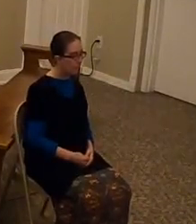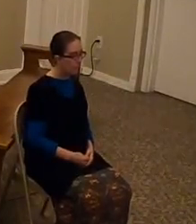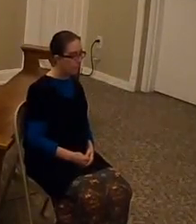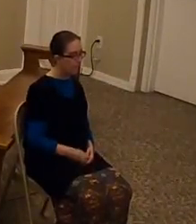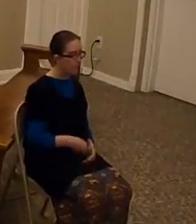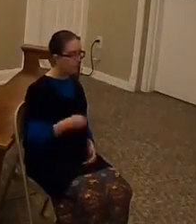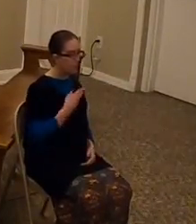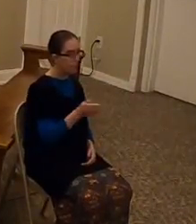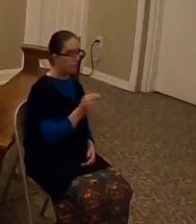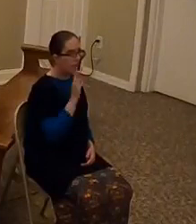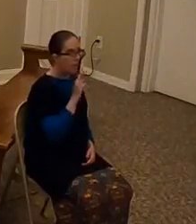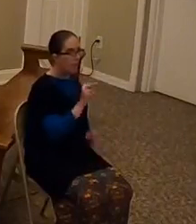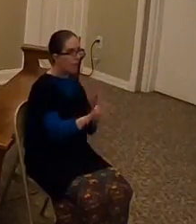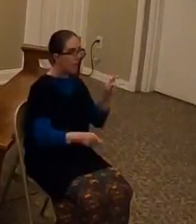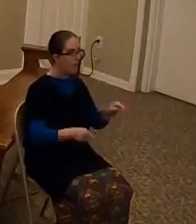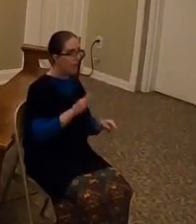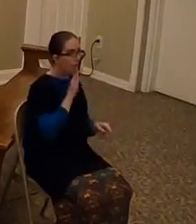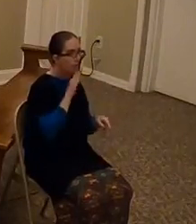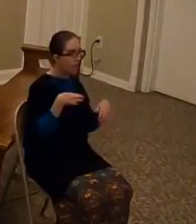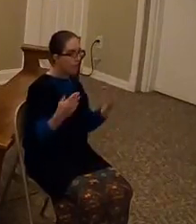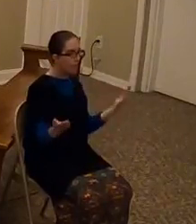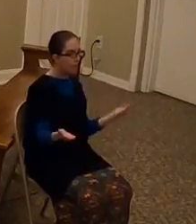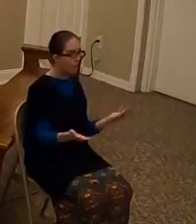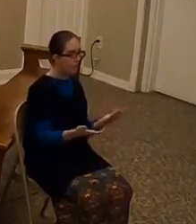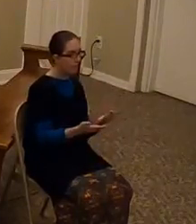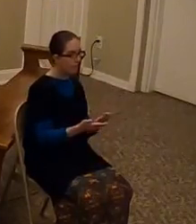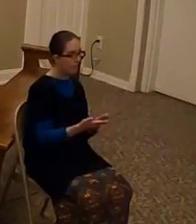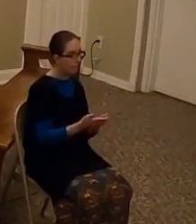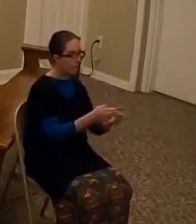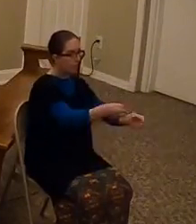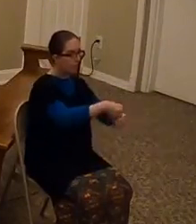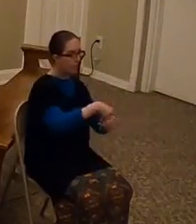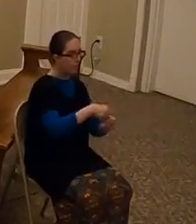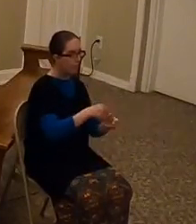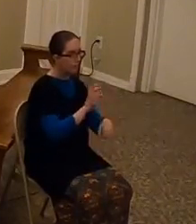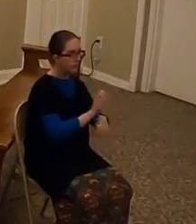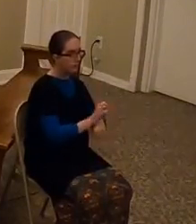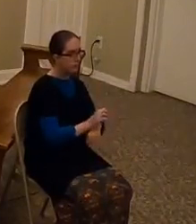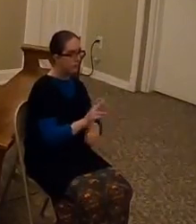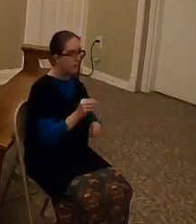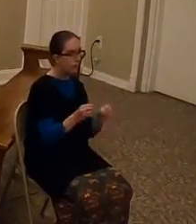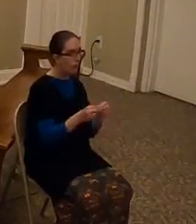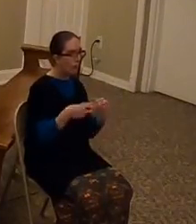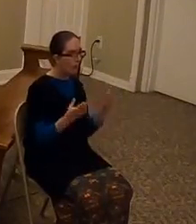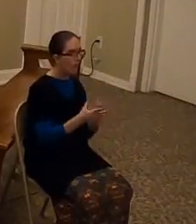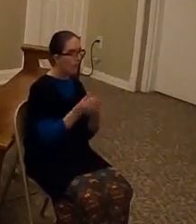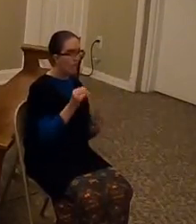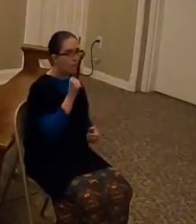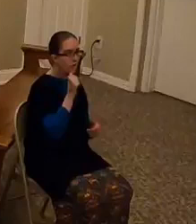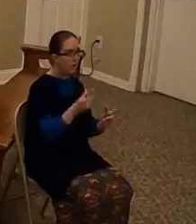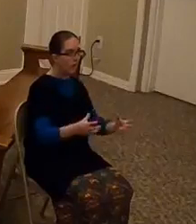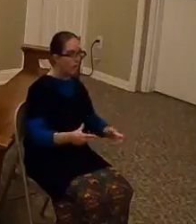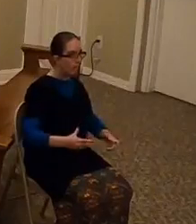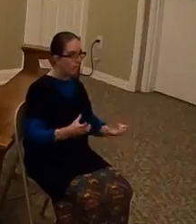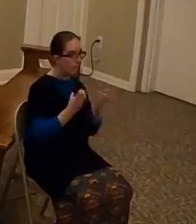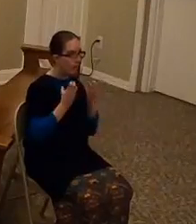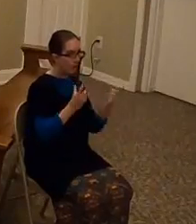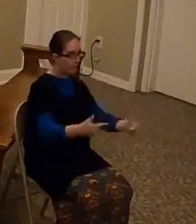Now, there's people that have been here in this church. They're no longer here because they didn't want to live this.